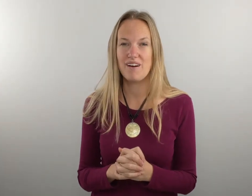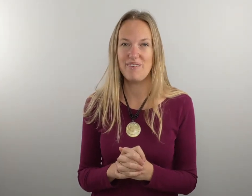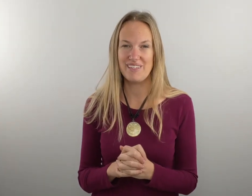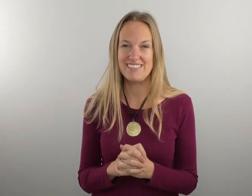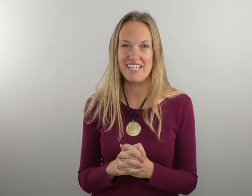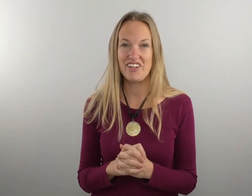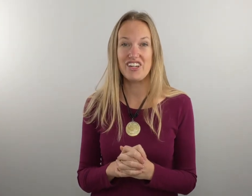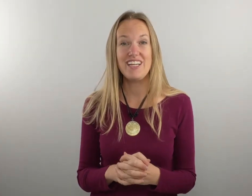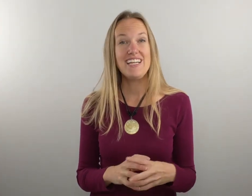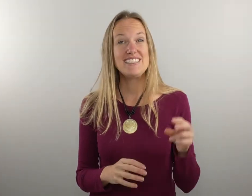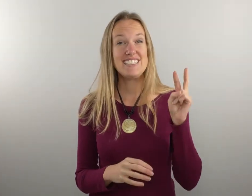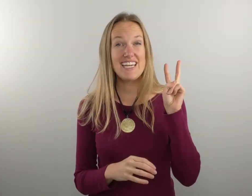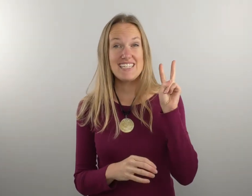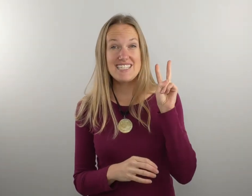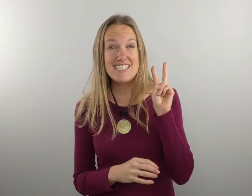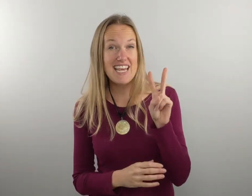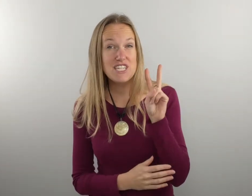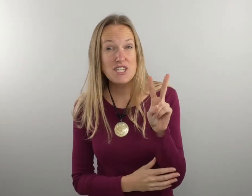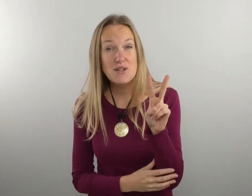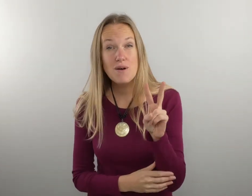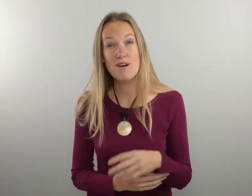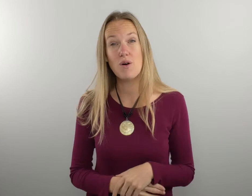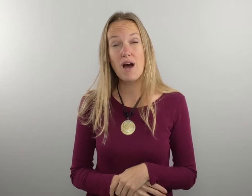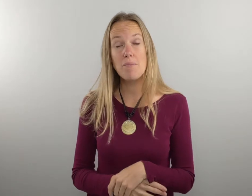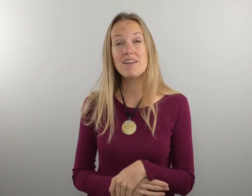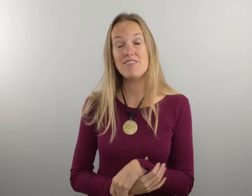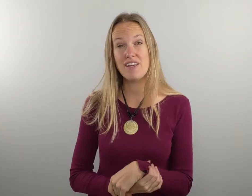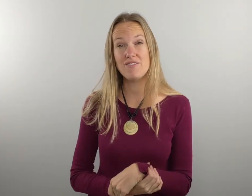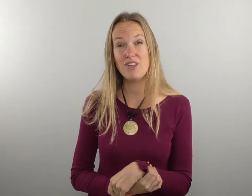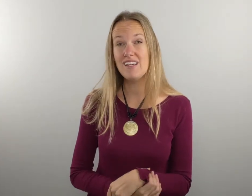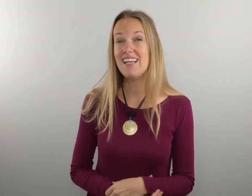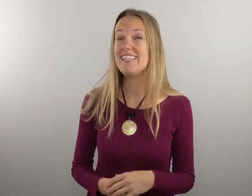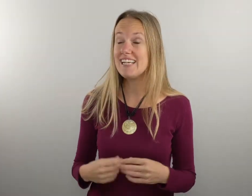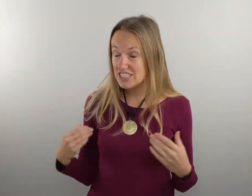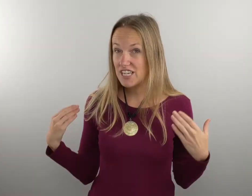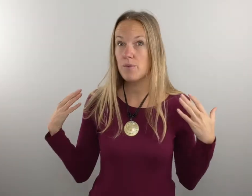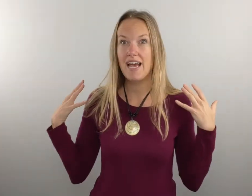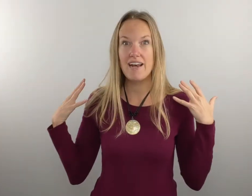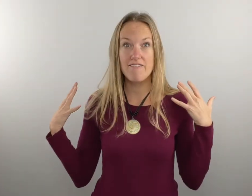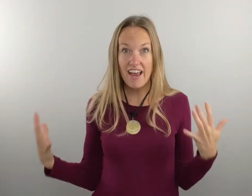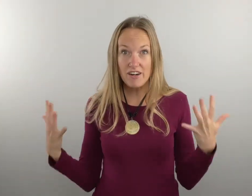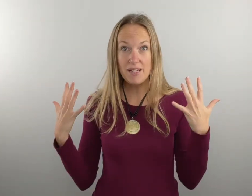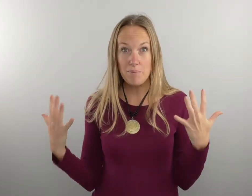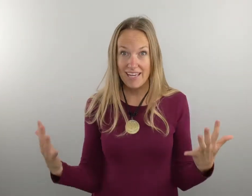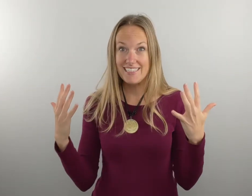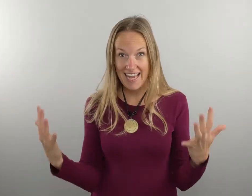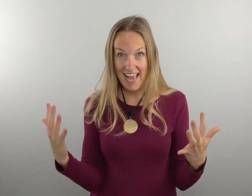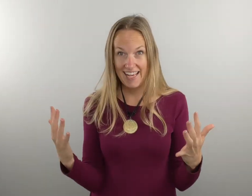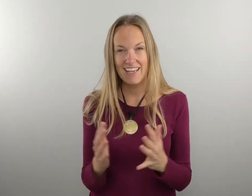Lord and Savior. Today is day 2 of O Come All Ye Faithful. Yesterday we had a very big day